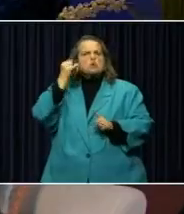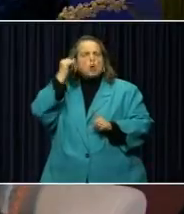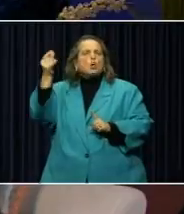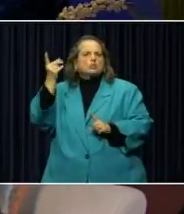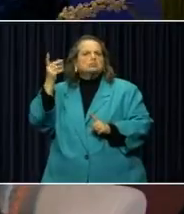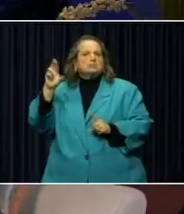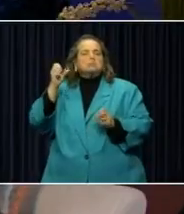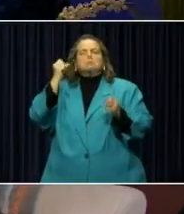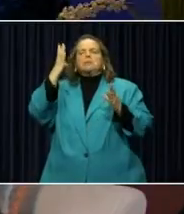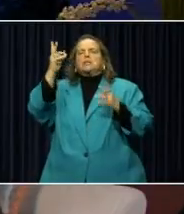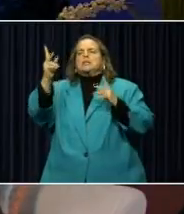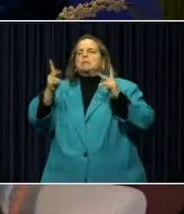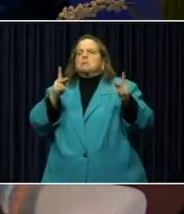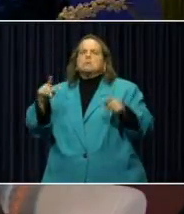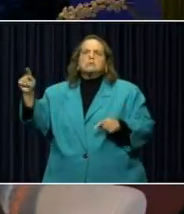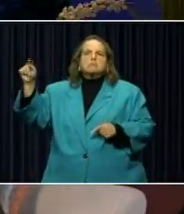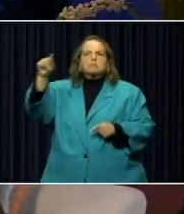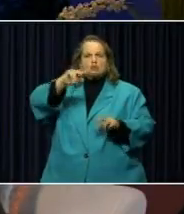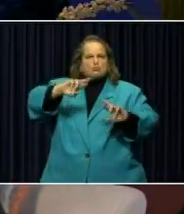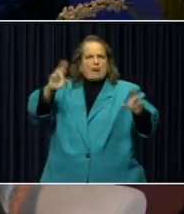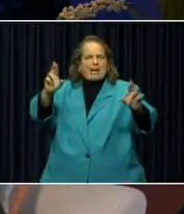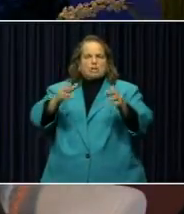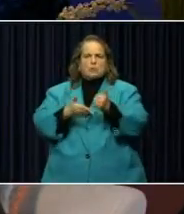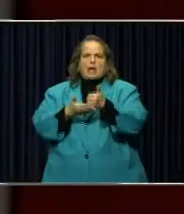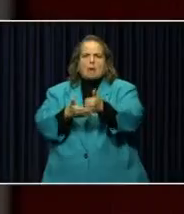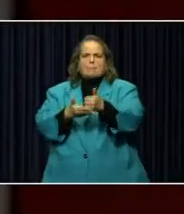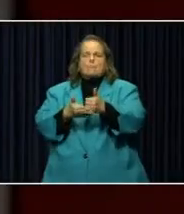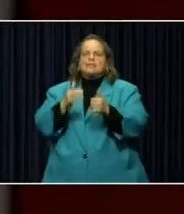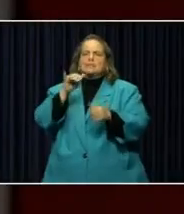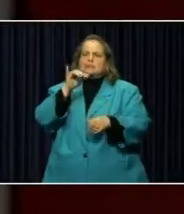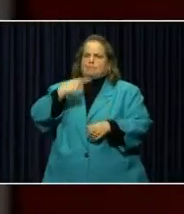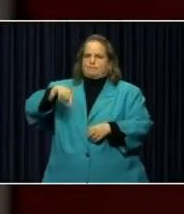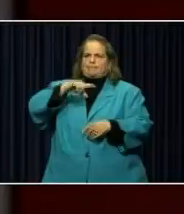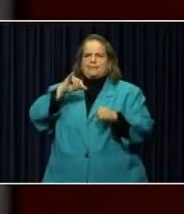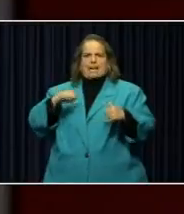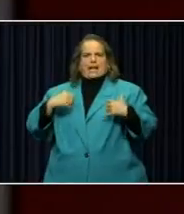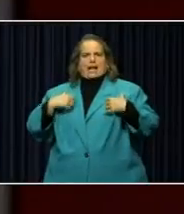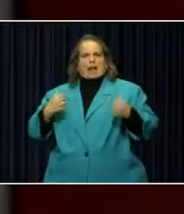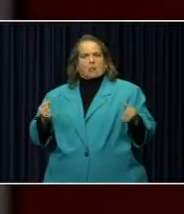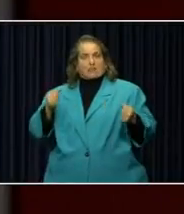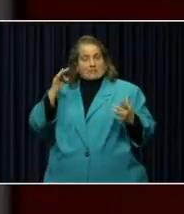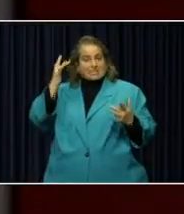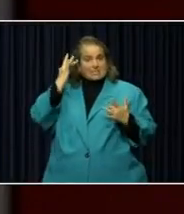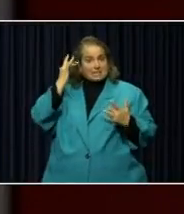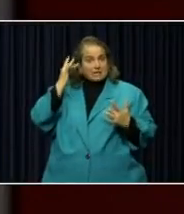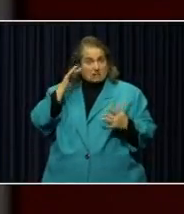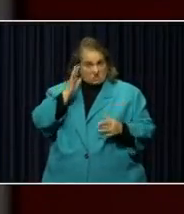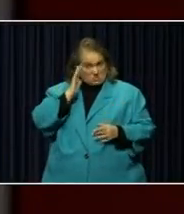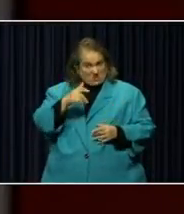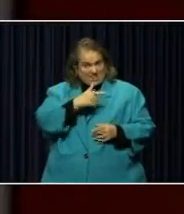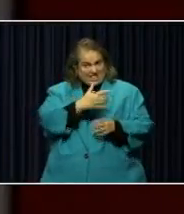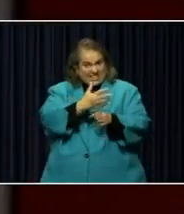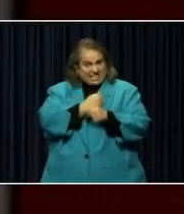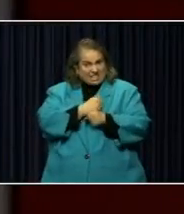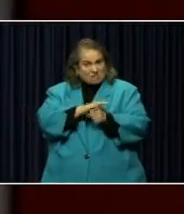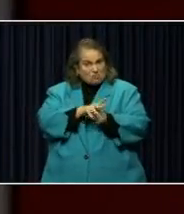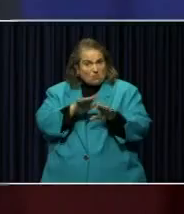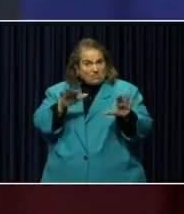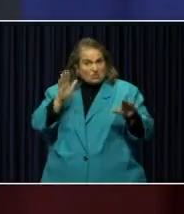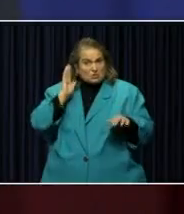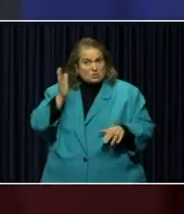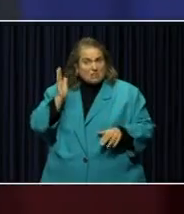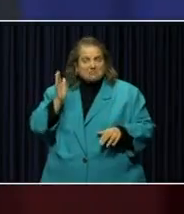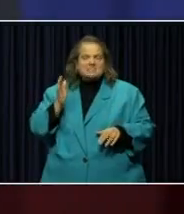out there that are gonna help us stay healthy and can help if they get sick. Will they get it? You know, I don't